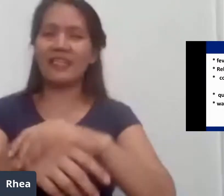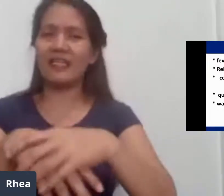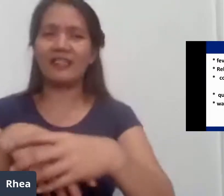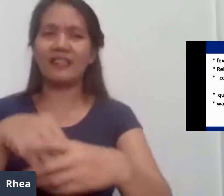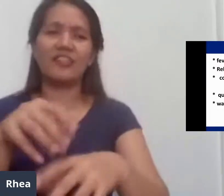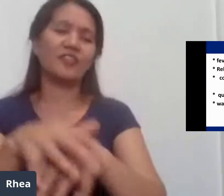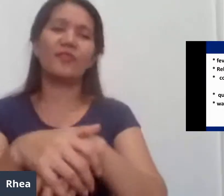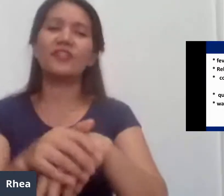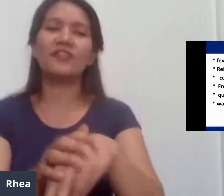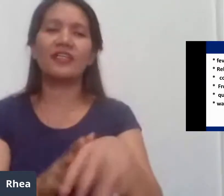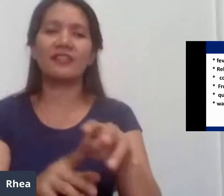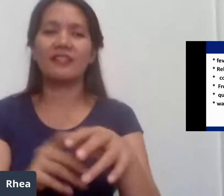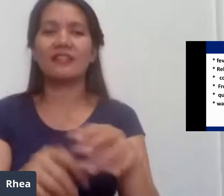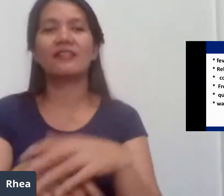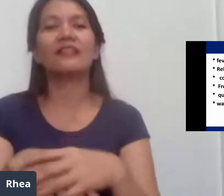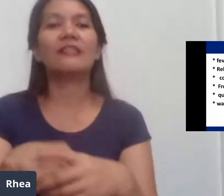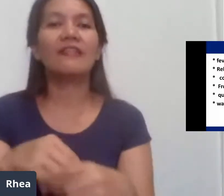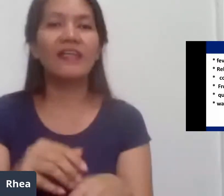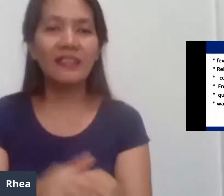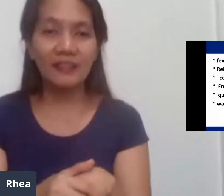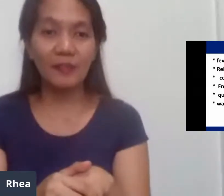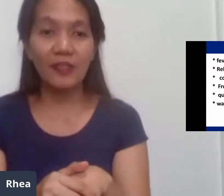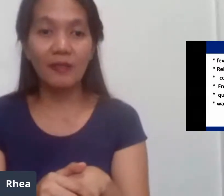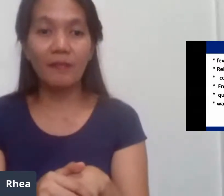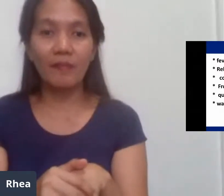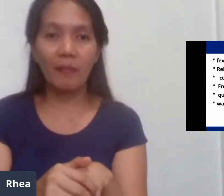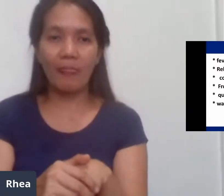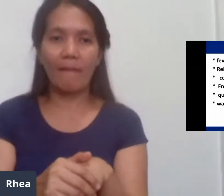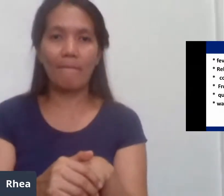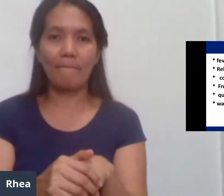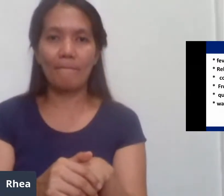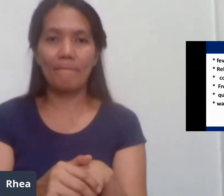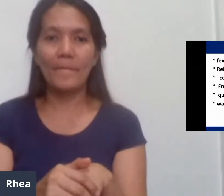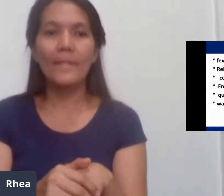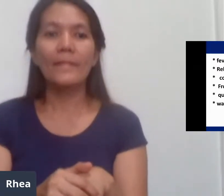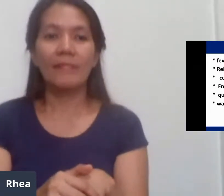As simple as that. Just wash your hands. Next po,